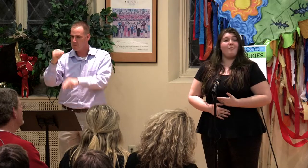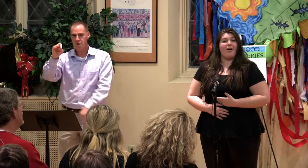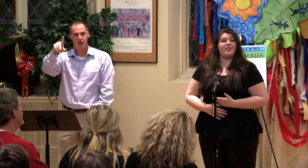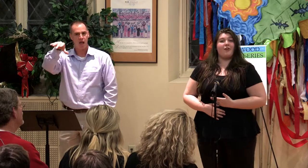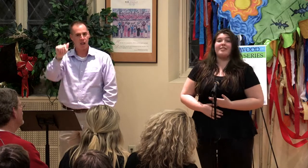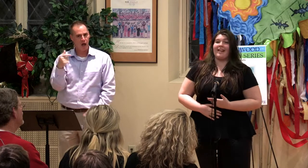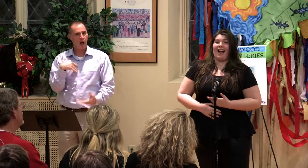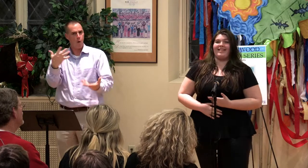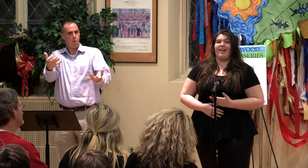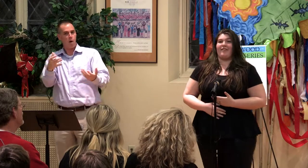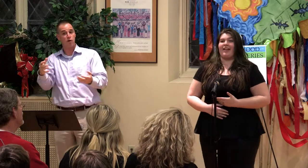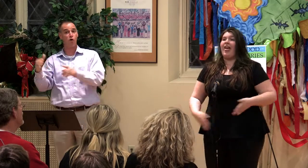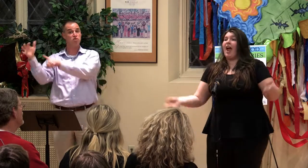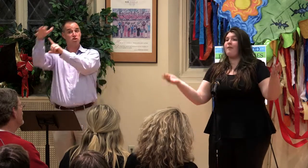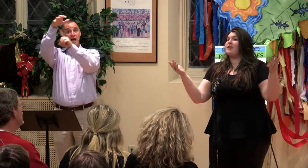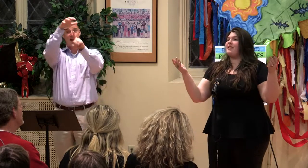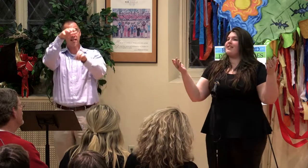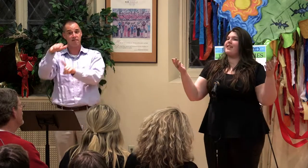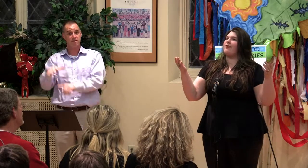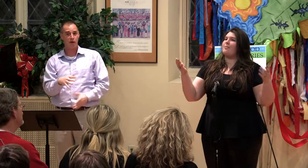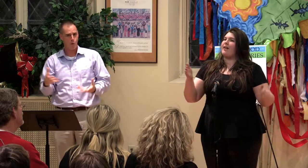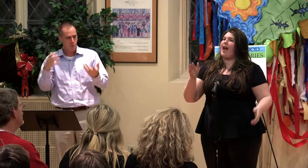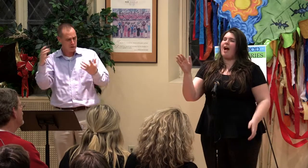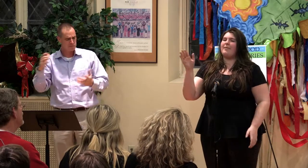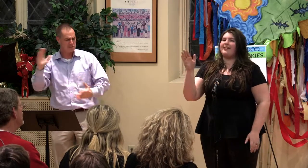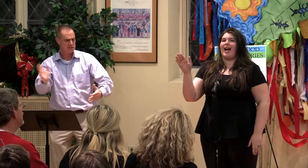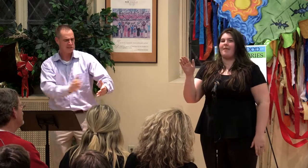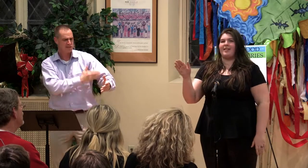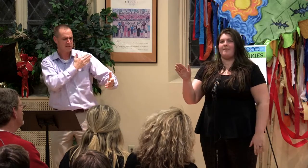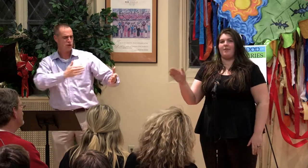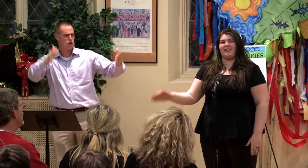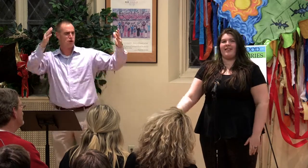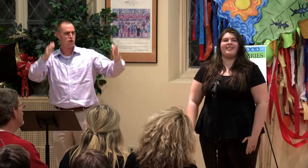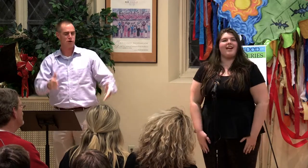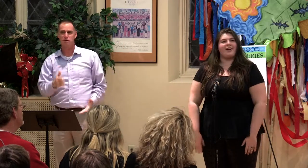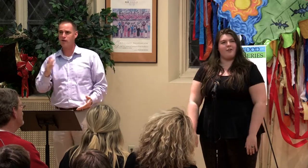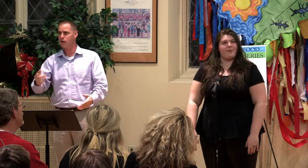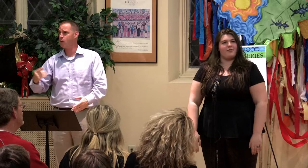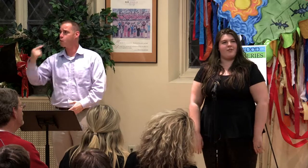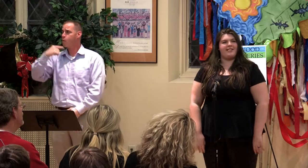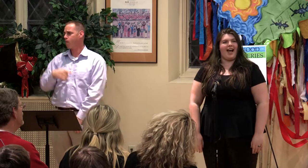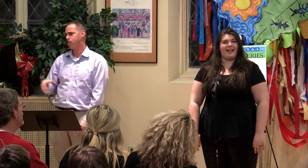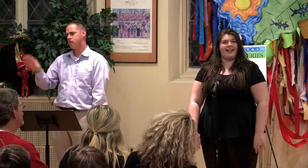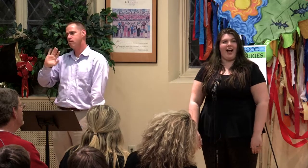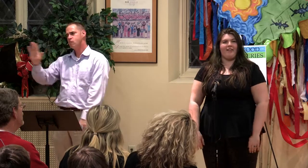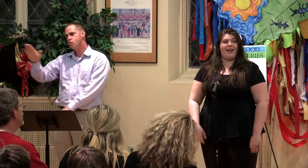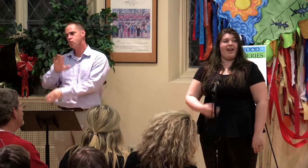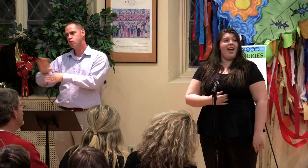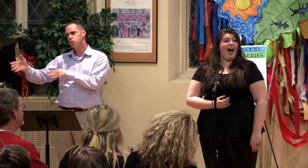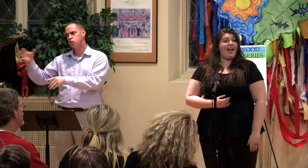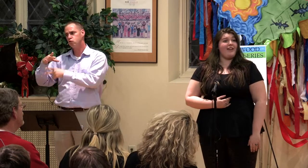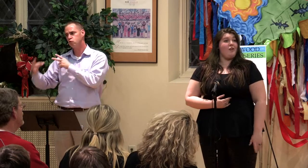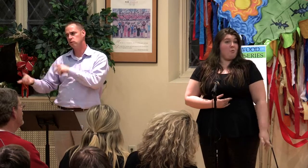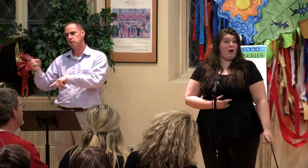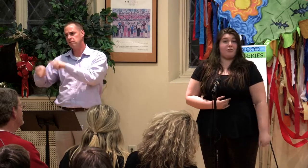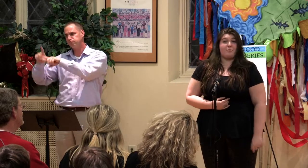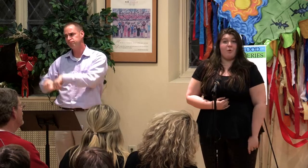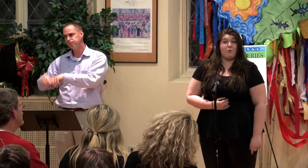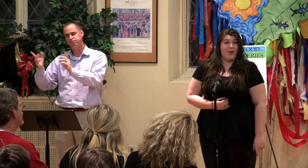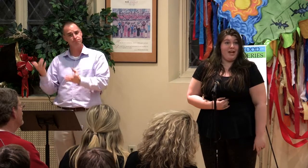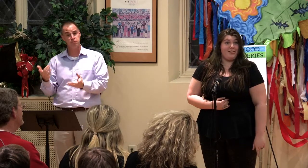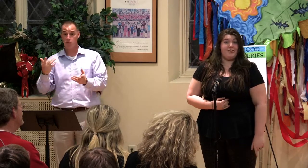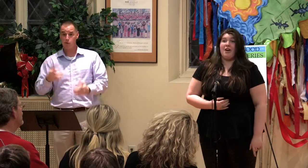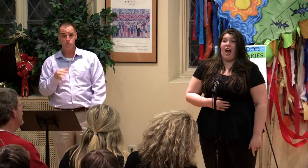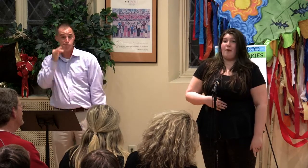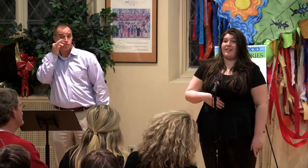and I want to go skydiving. I want to be a singer no matter how many times I am told that that is not a career choice I can count on. I want to